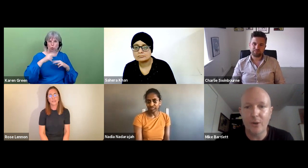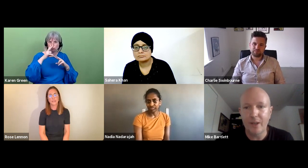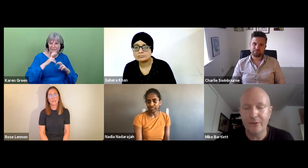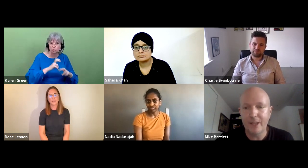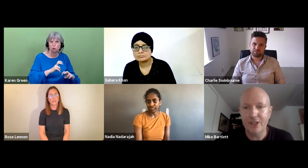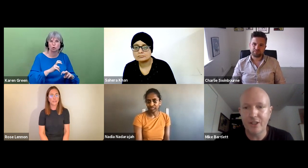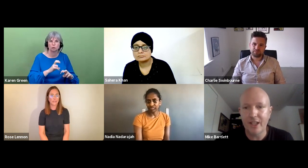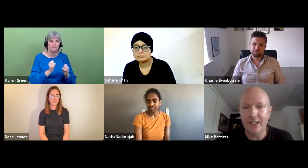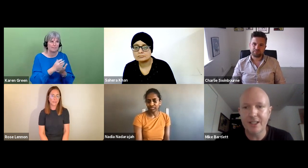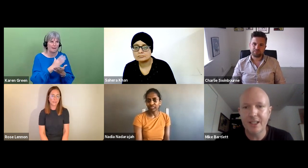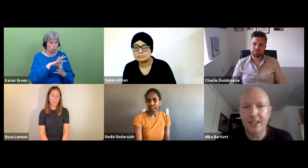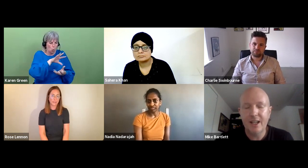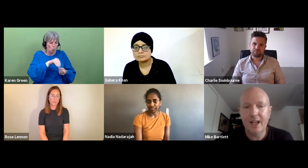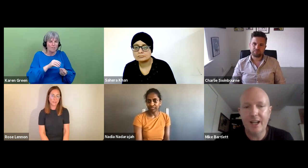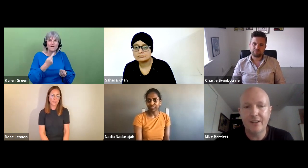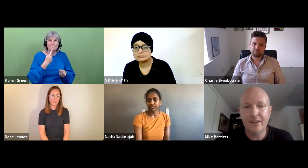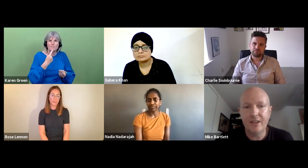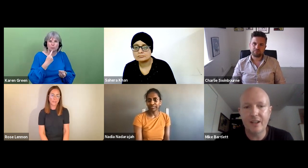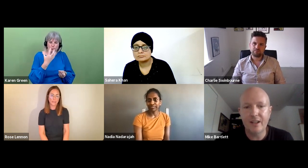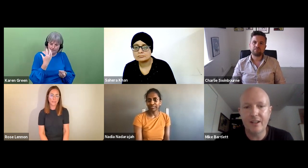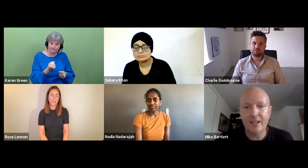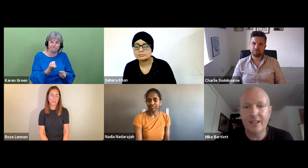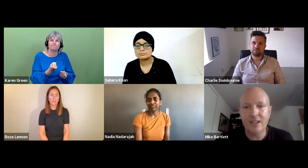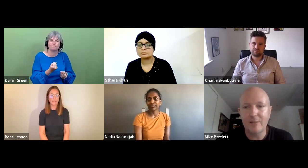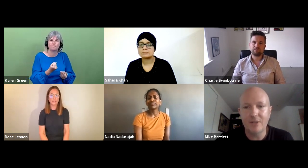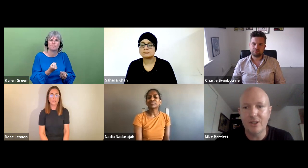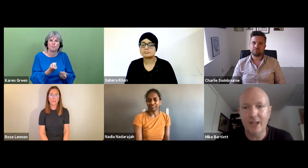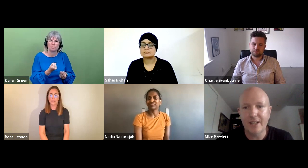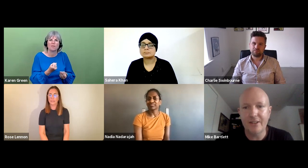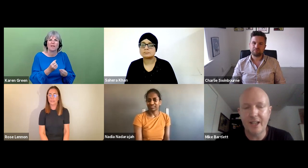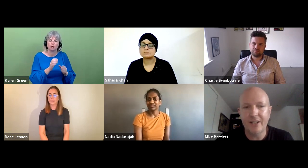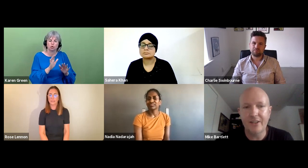the information you need, and taking the time to do that. And